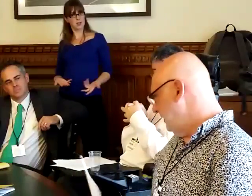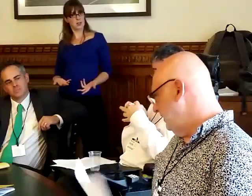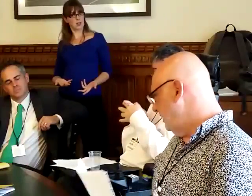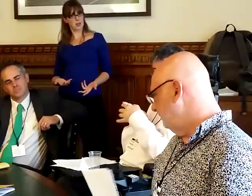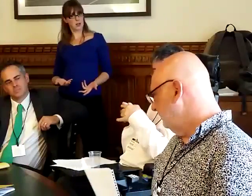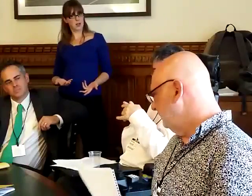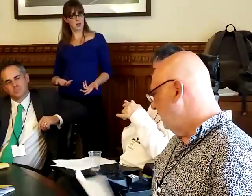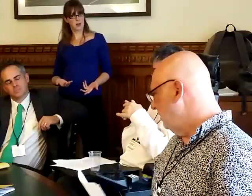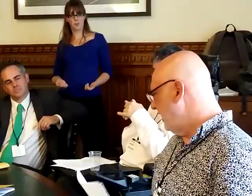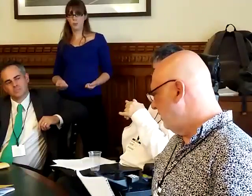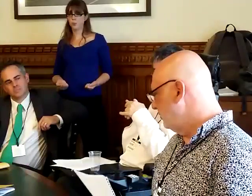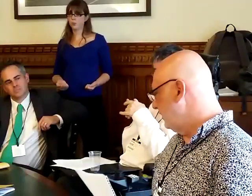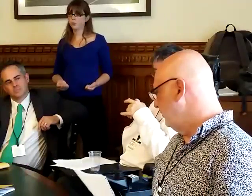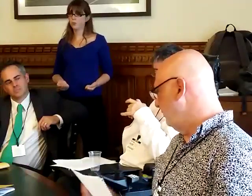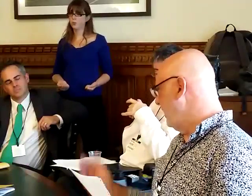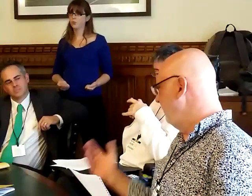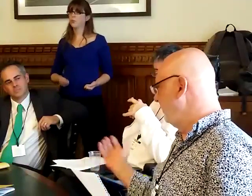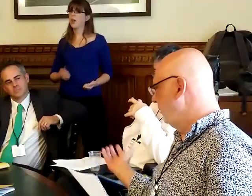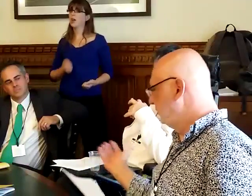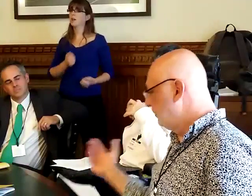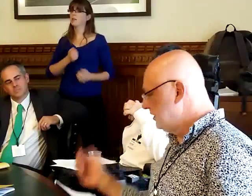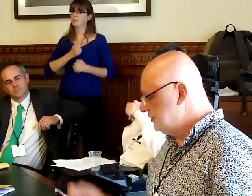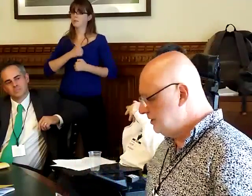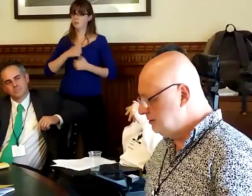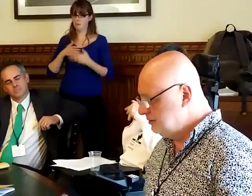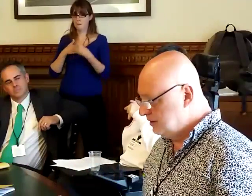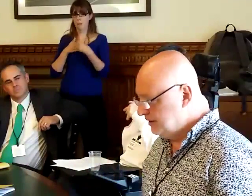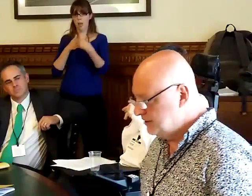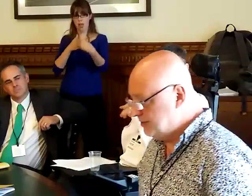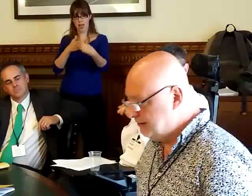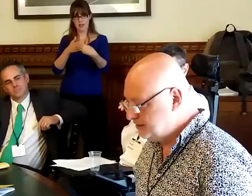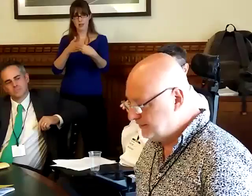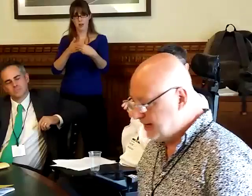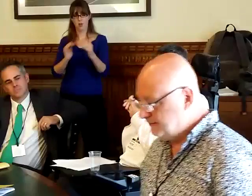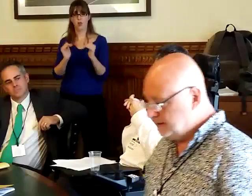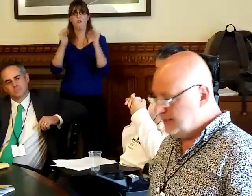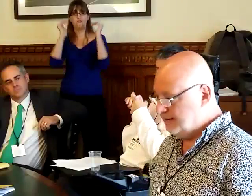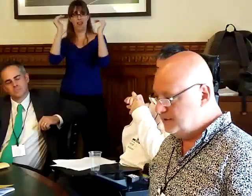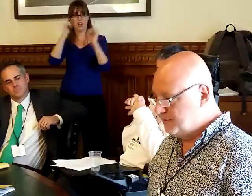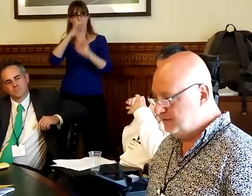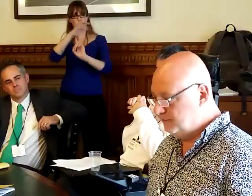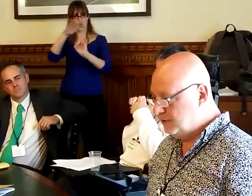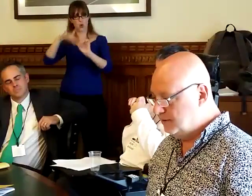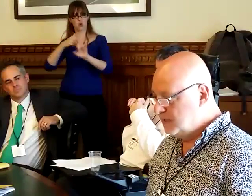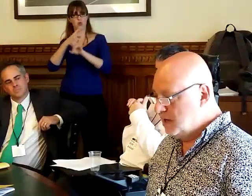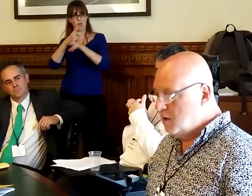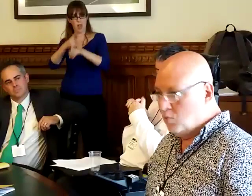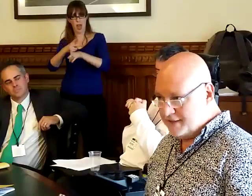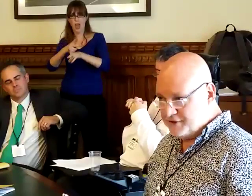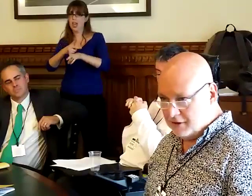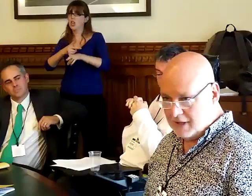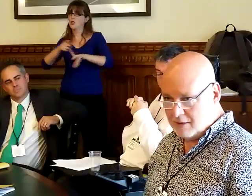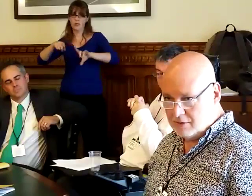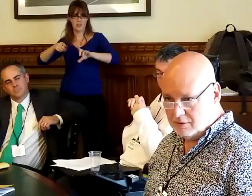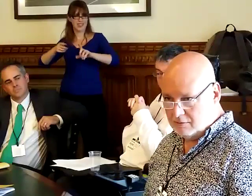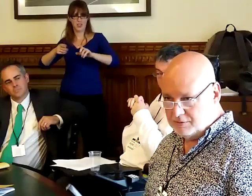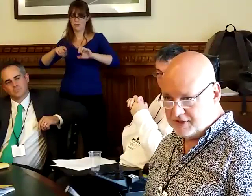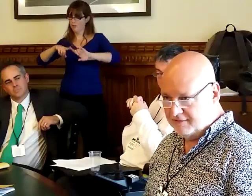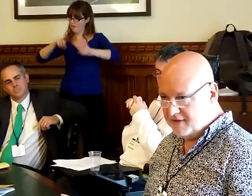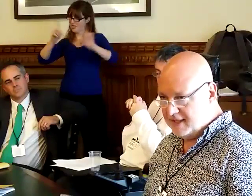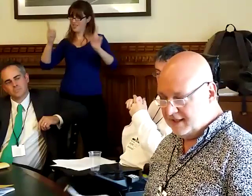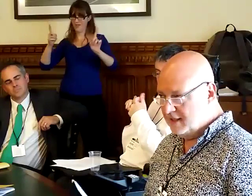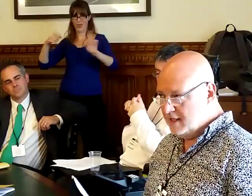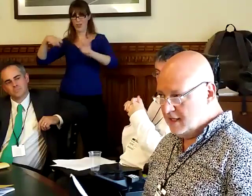our leader of adult social care, in contrast to the experience of Kevin in Hammersmith in Fulham, went on